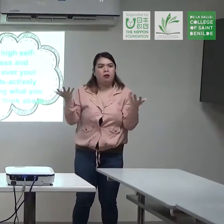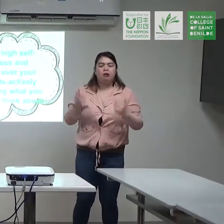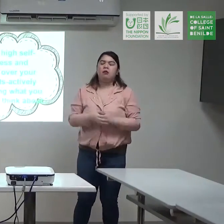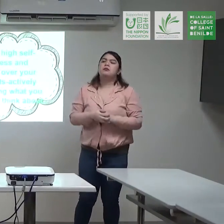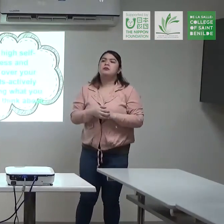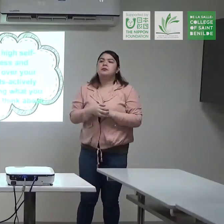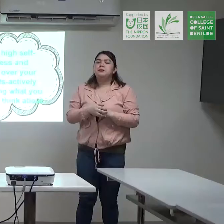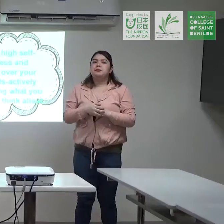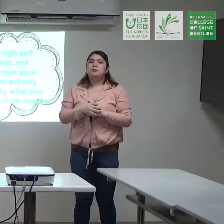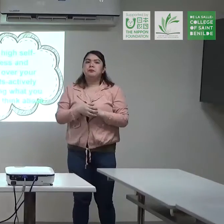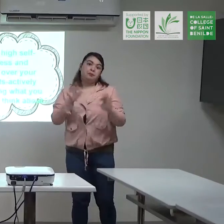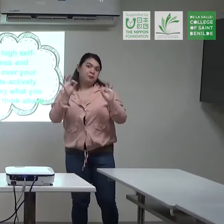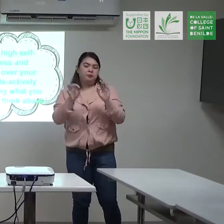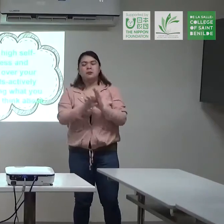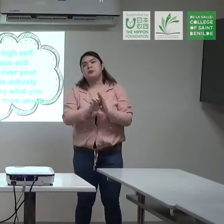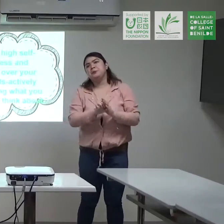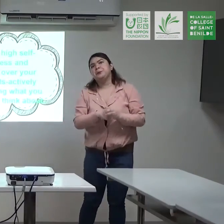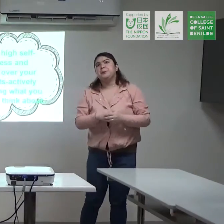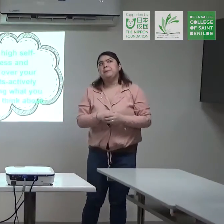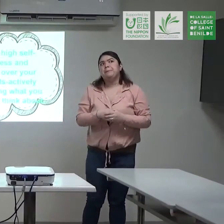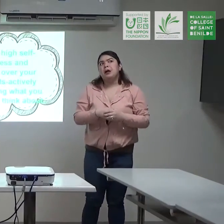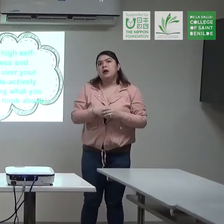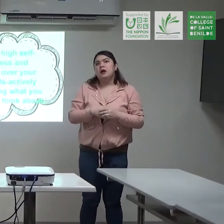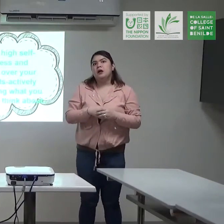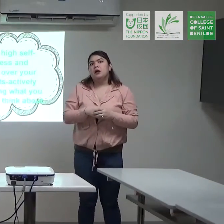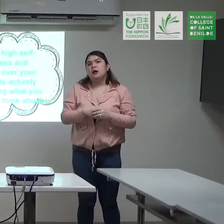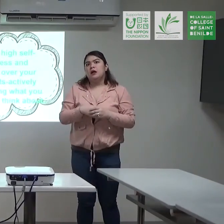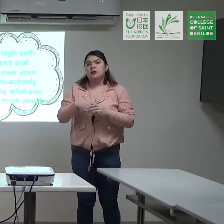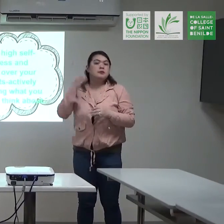If your thoughts are